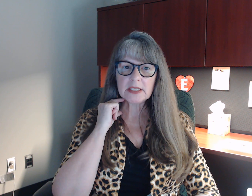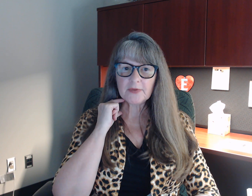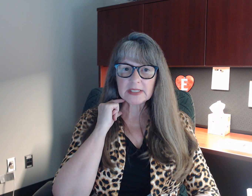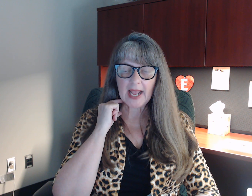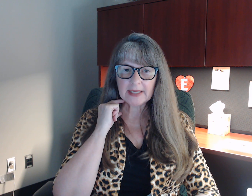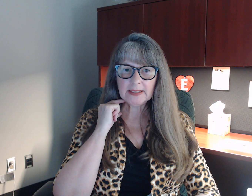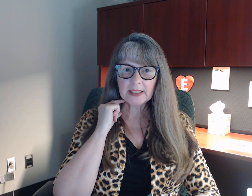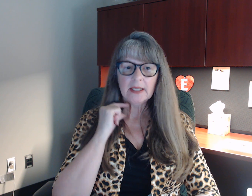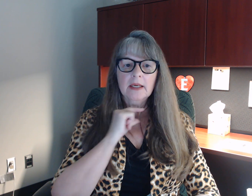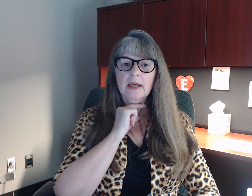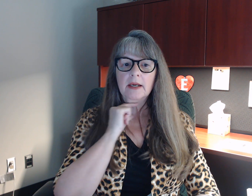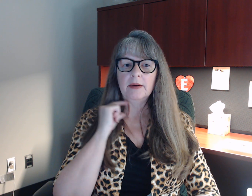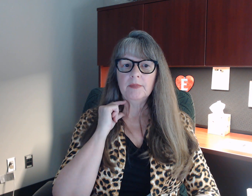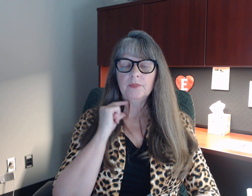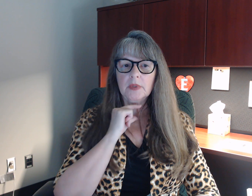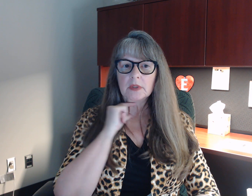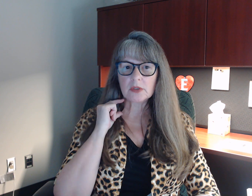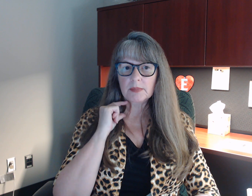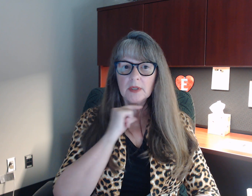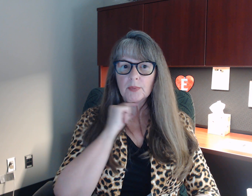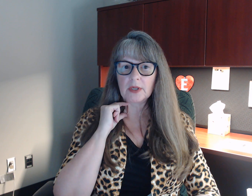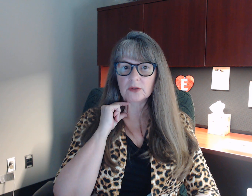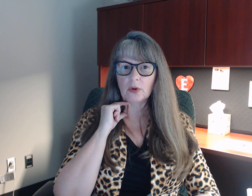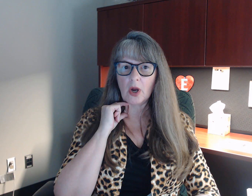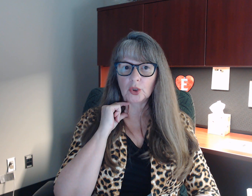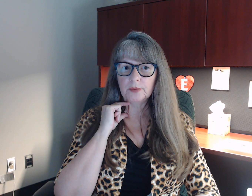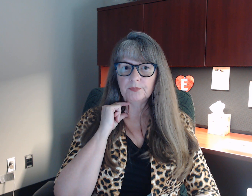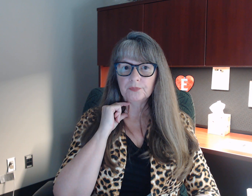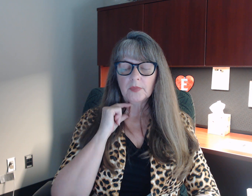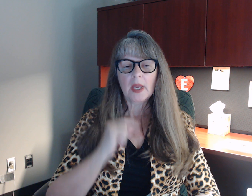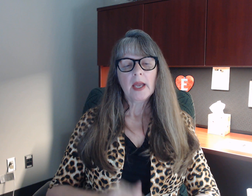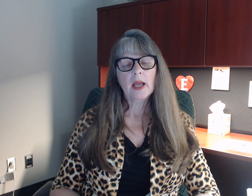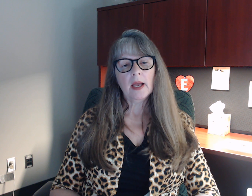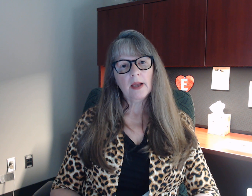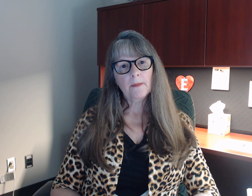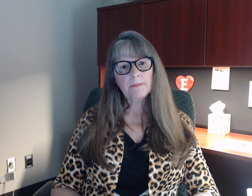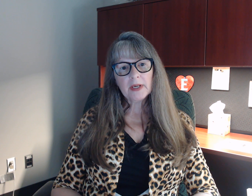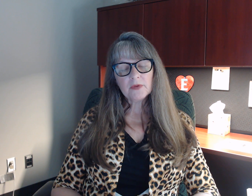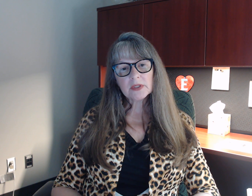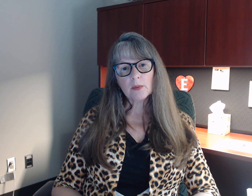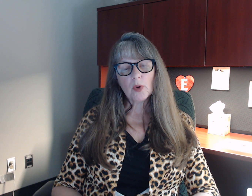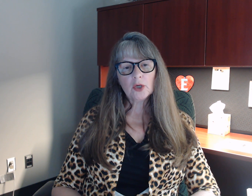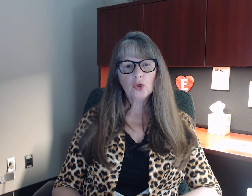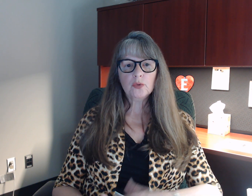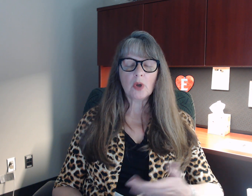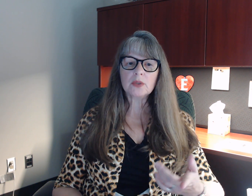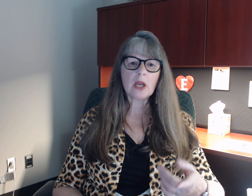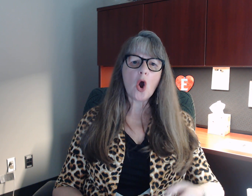it's Catholic. This would be a priest because they're collar. But if it's someone I was like, oh,